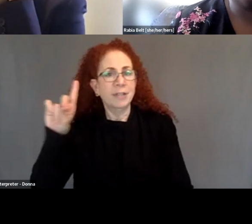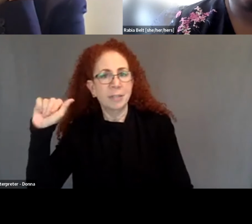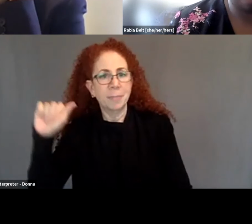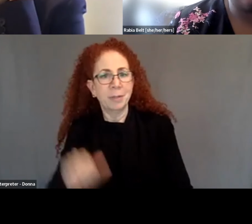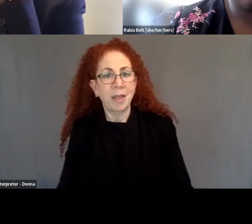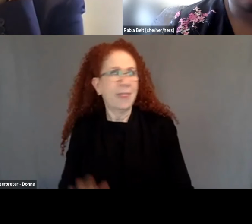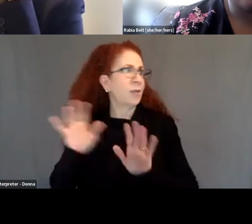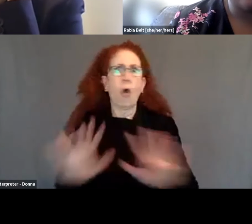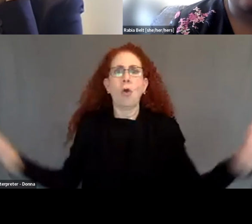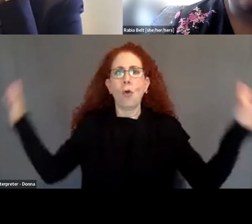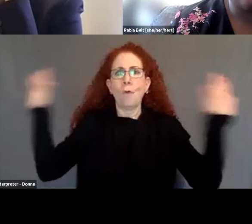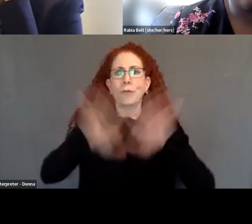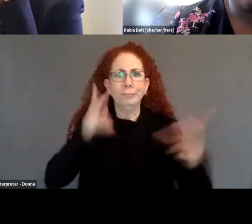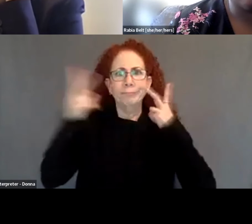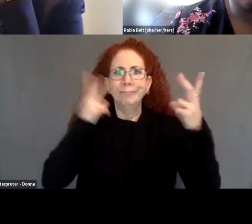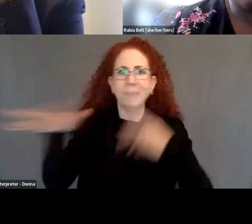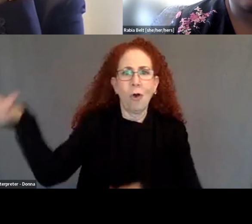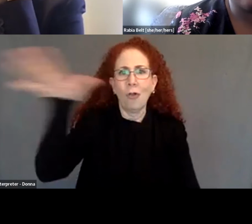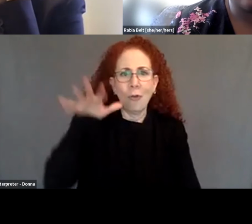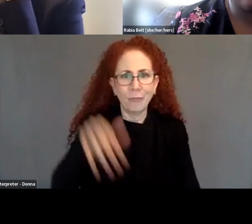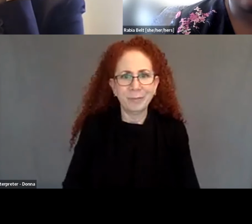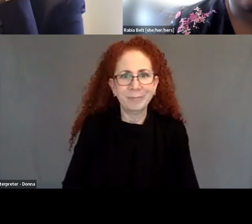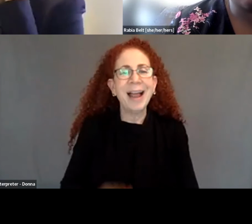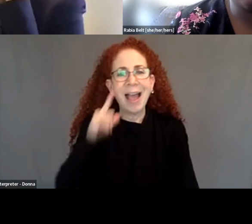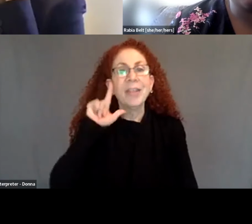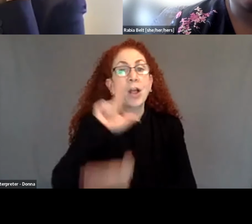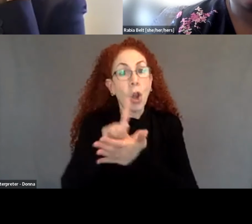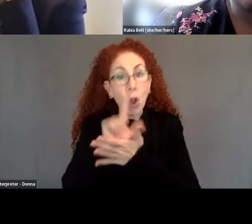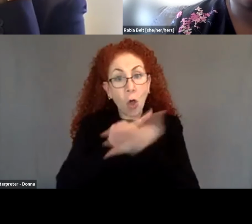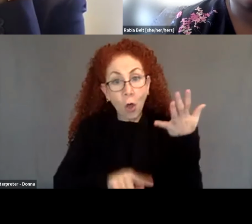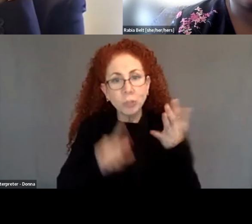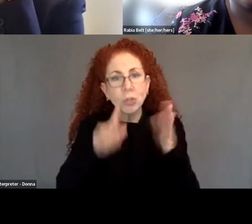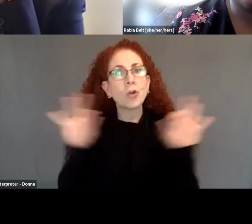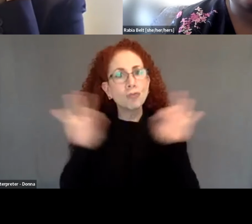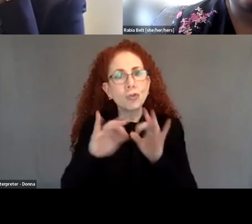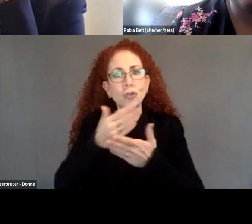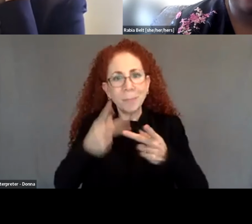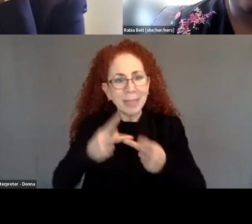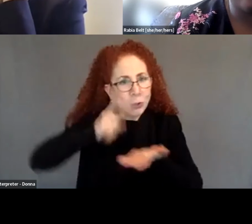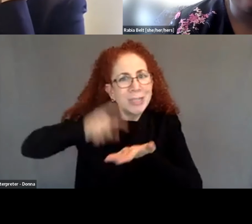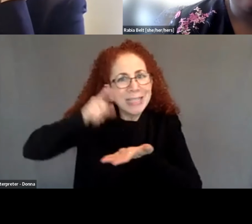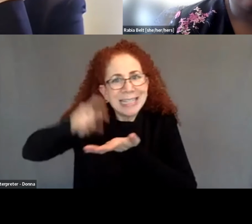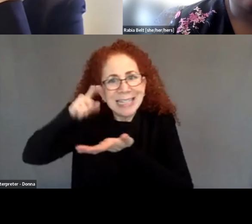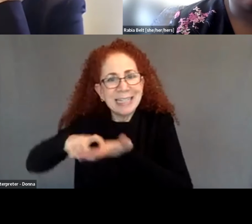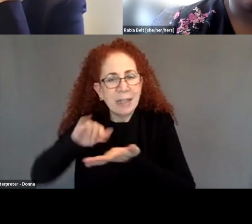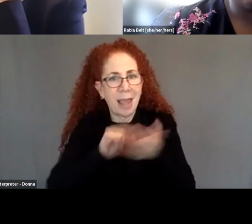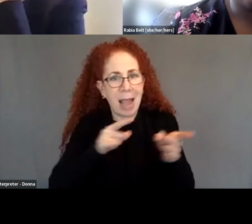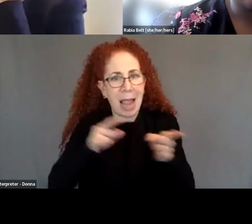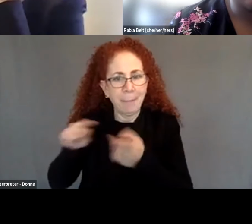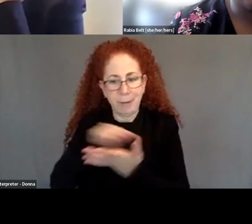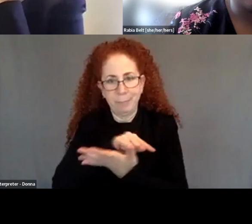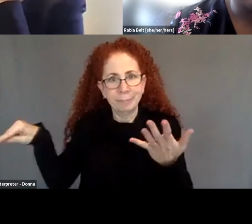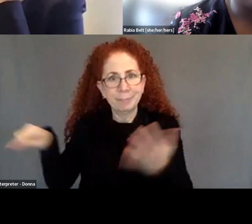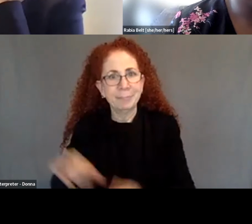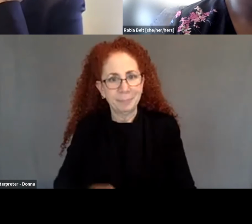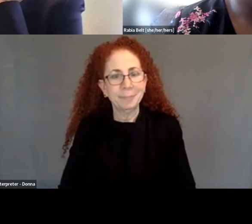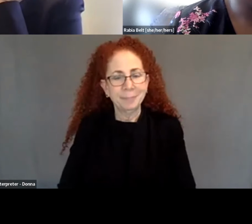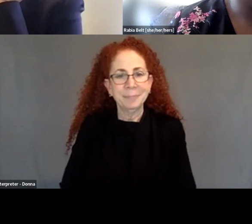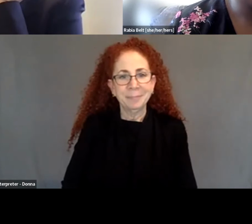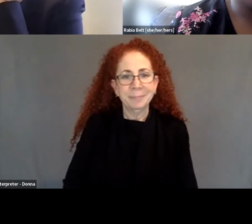all over the place, right? And I think law is a really crucial place to see that happen, in